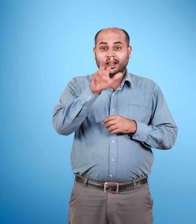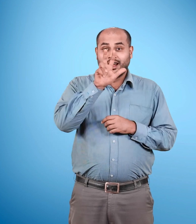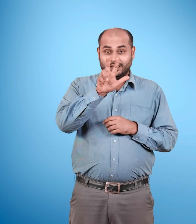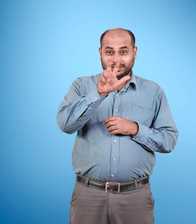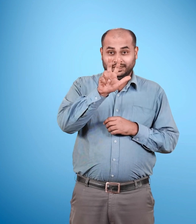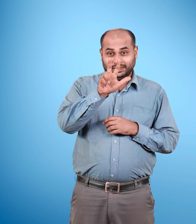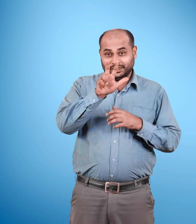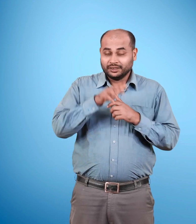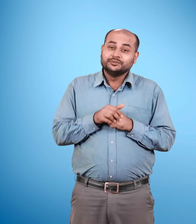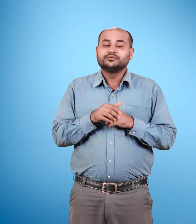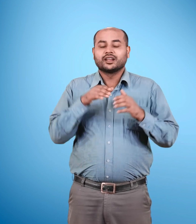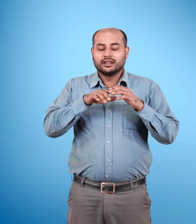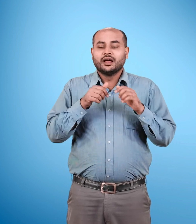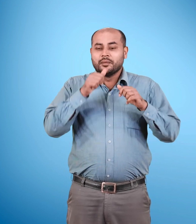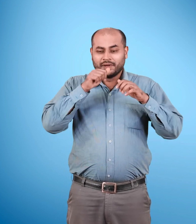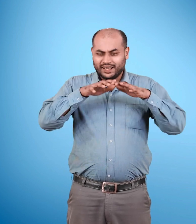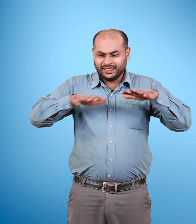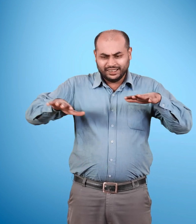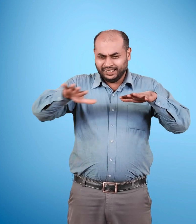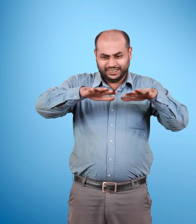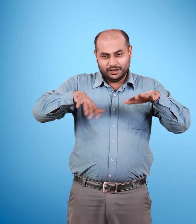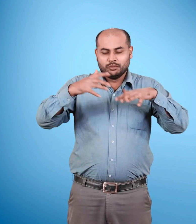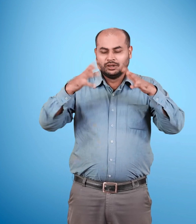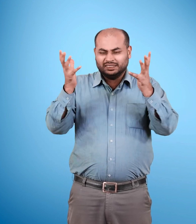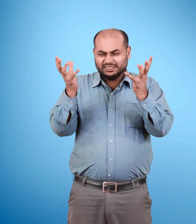8. When does a drought occur?